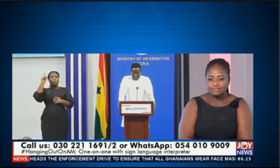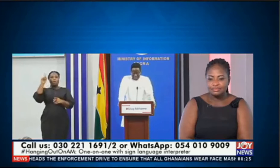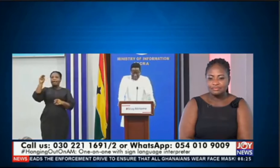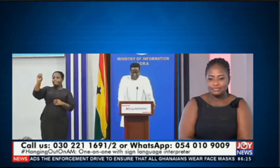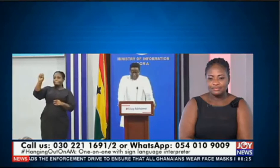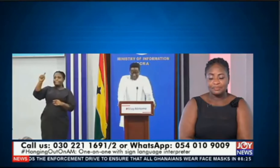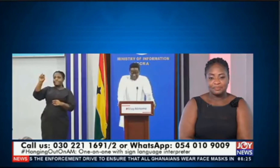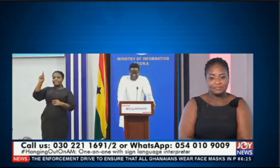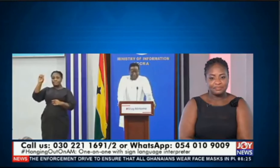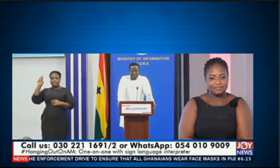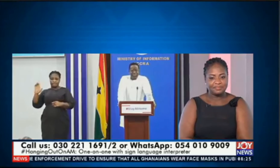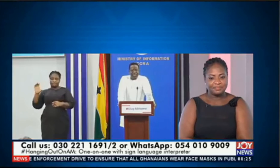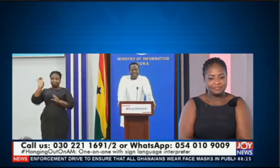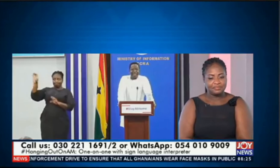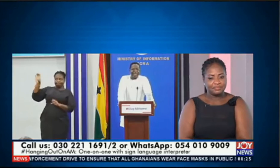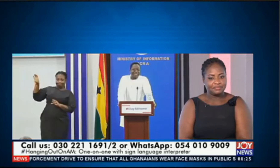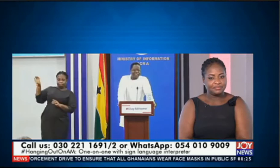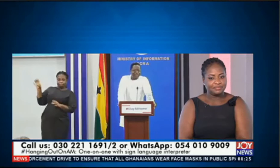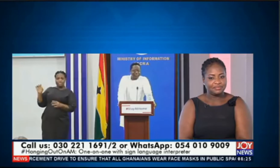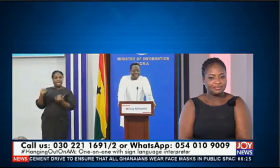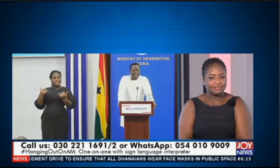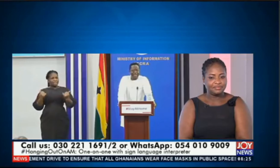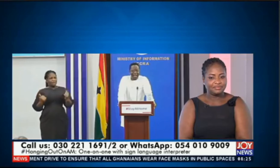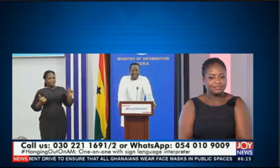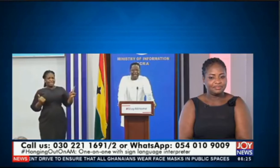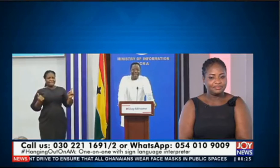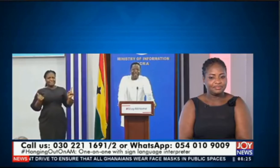Thank you as well. Please keep calling